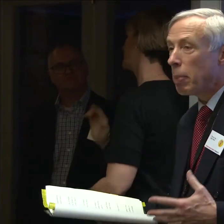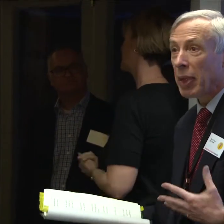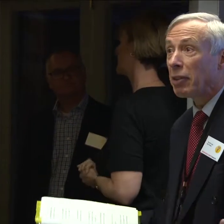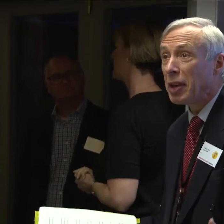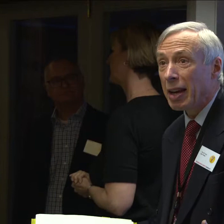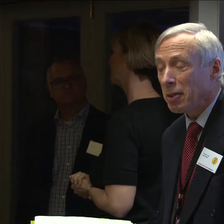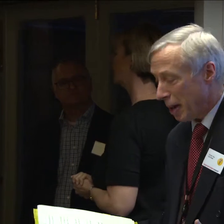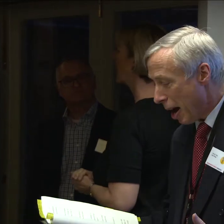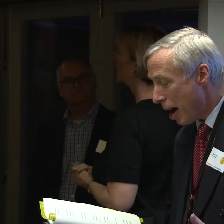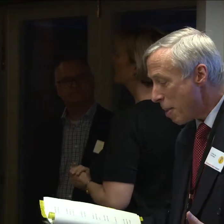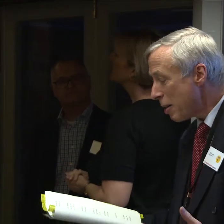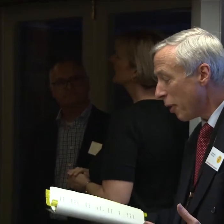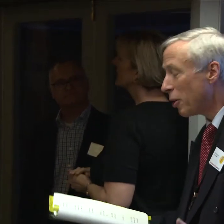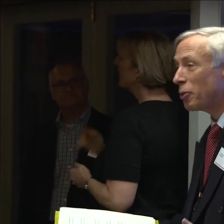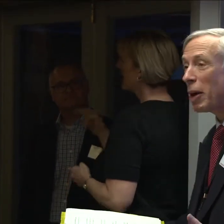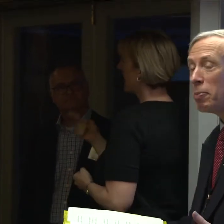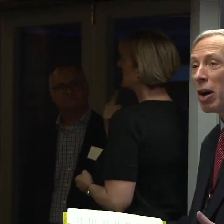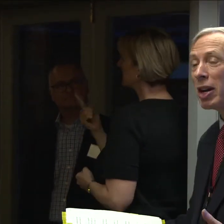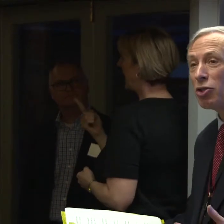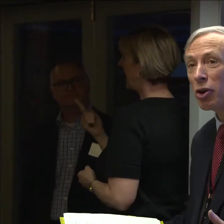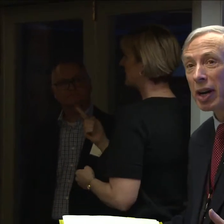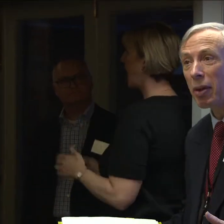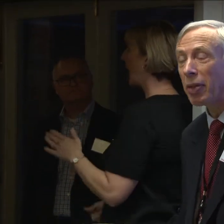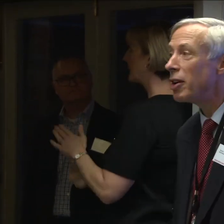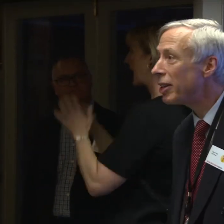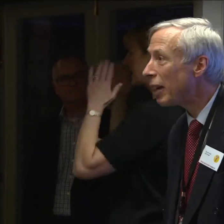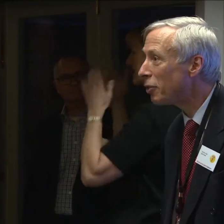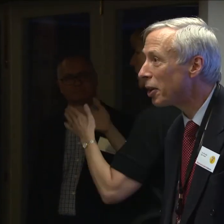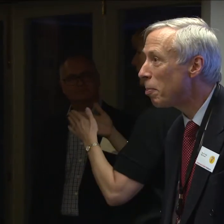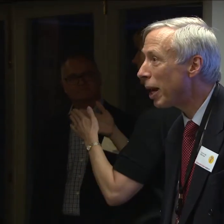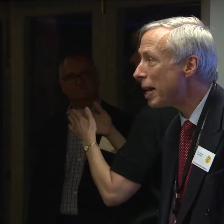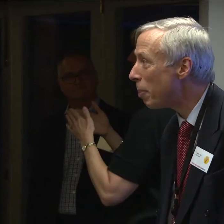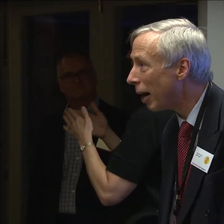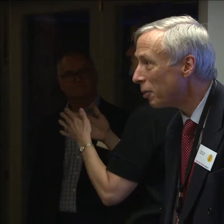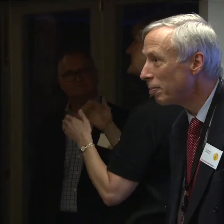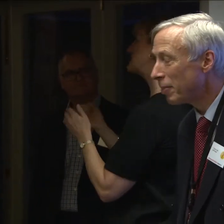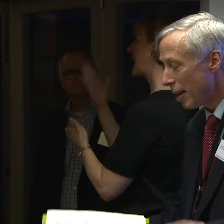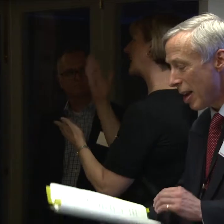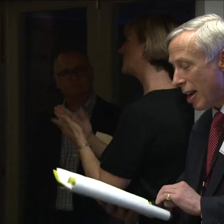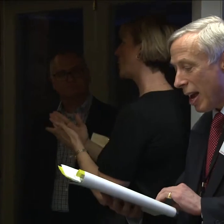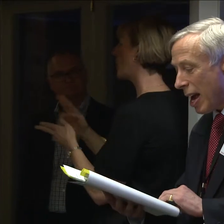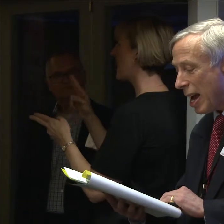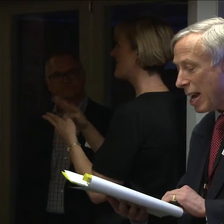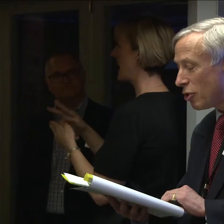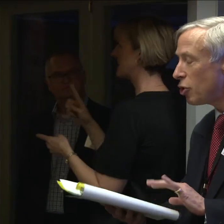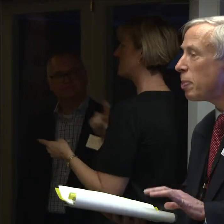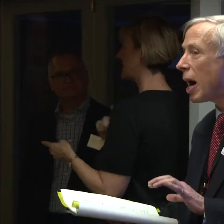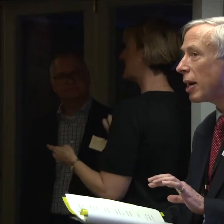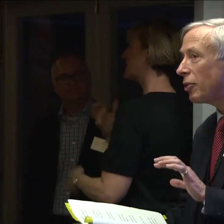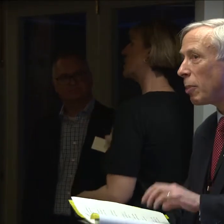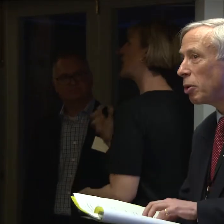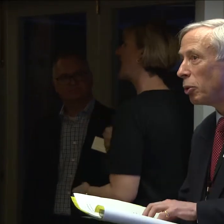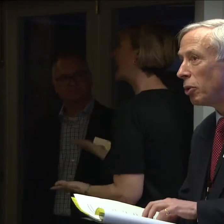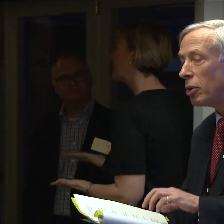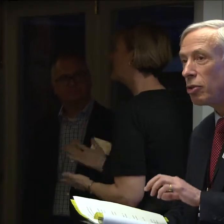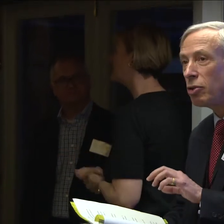But that said, our main focus must be on ensuring that there is less to complain about. It should be